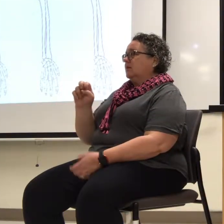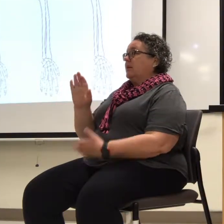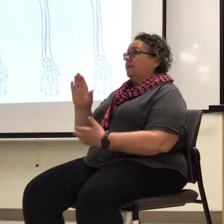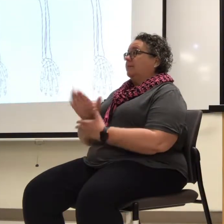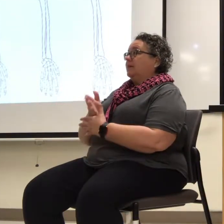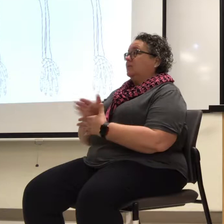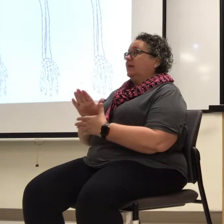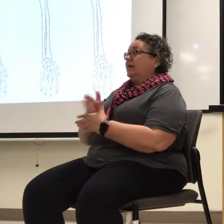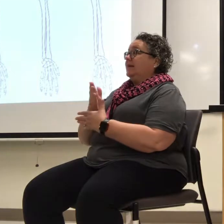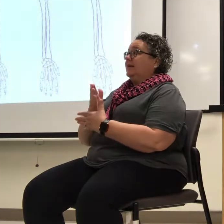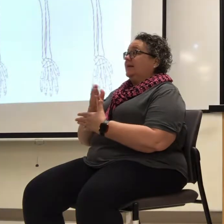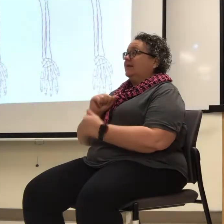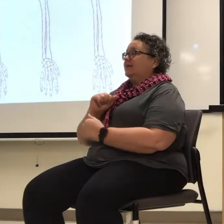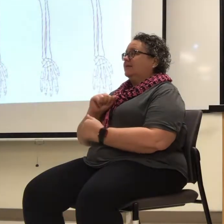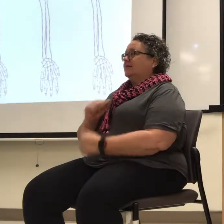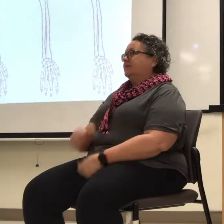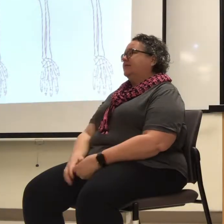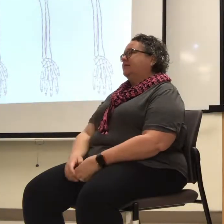between